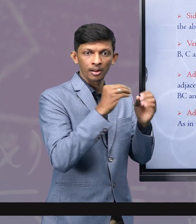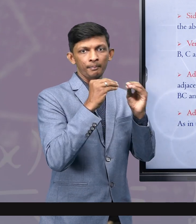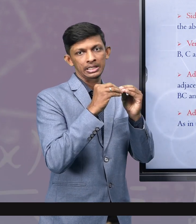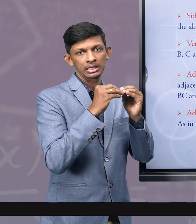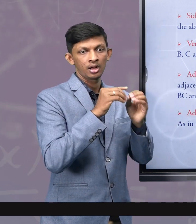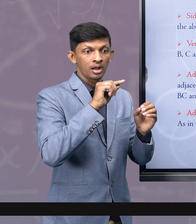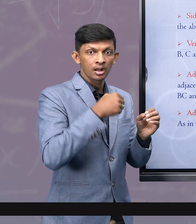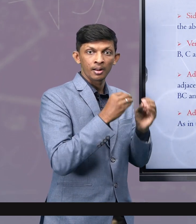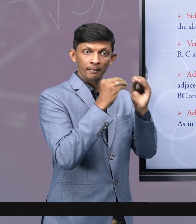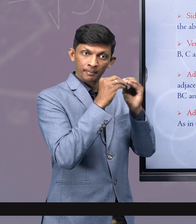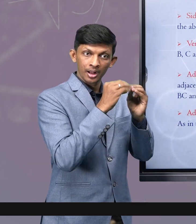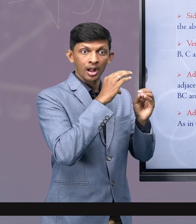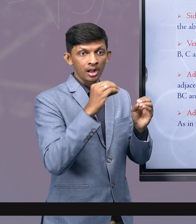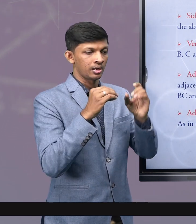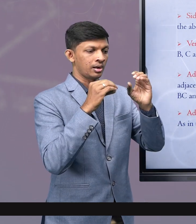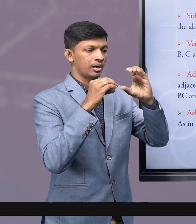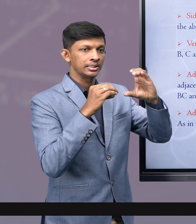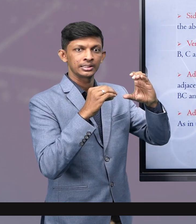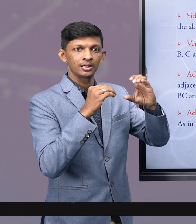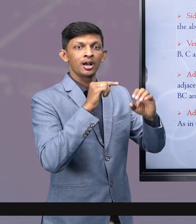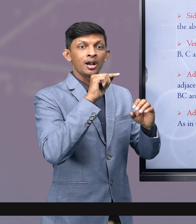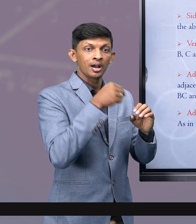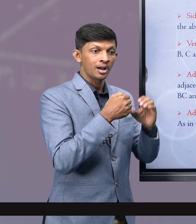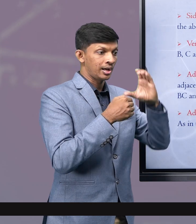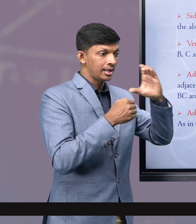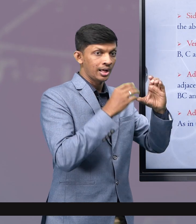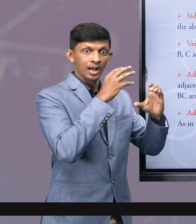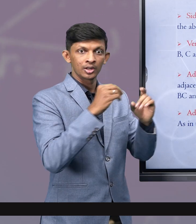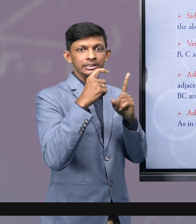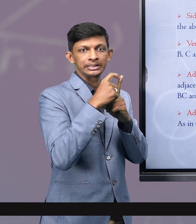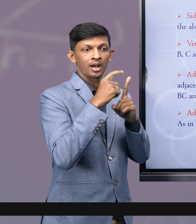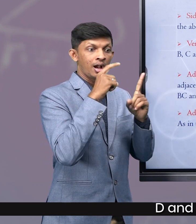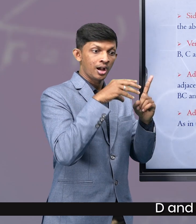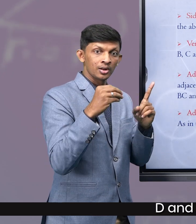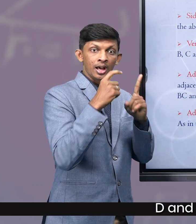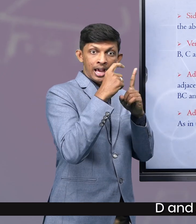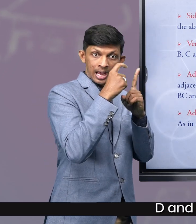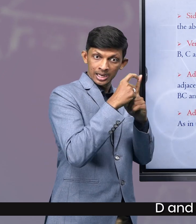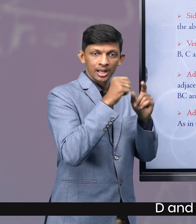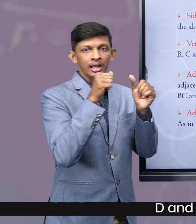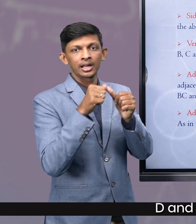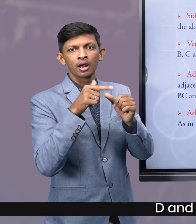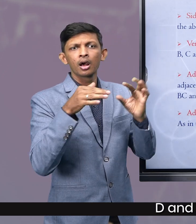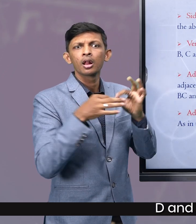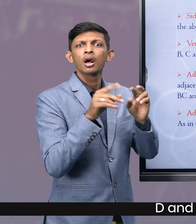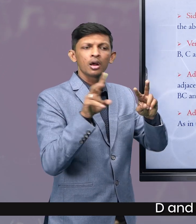B, B and C, C and D, D and A are adjacent vertices.